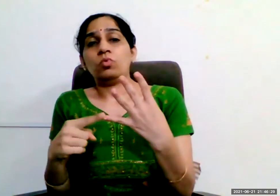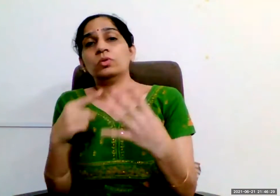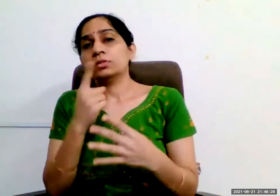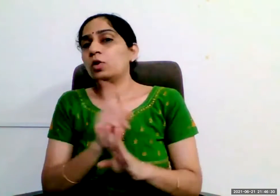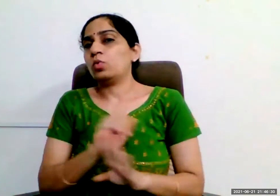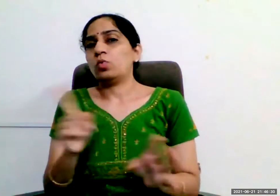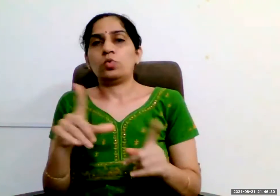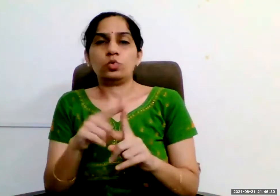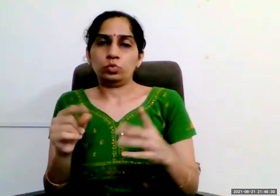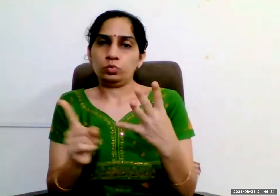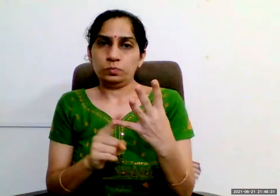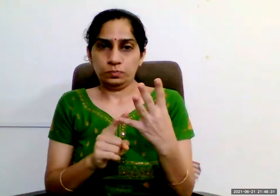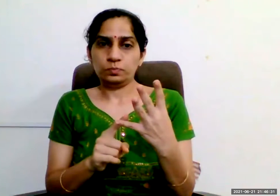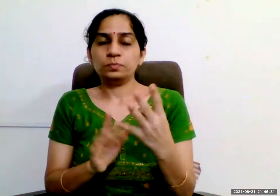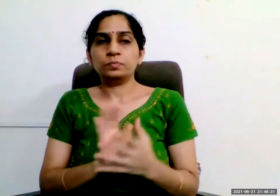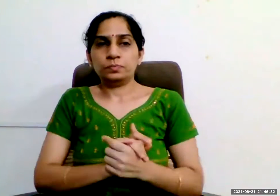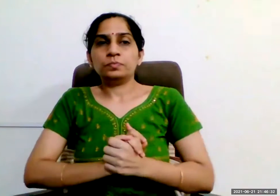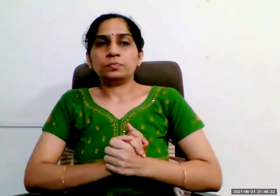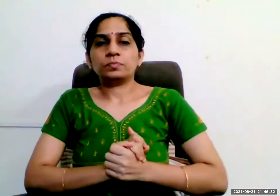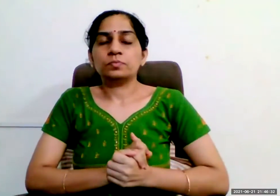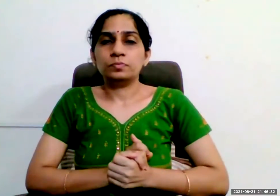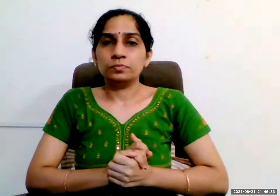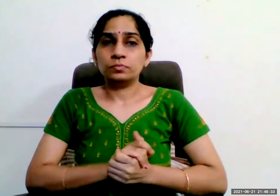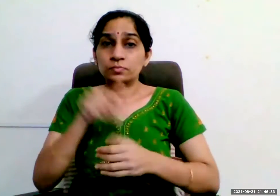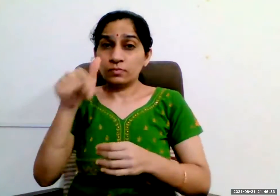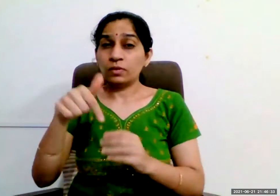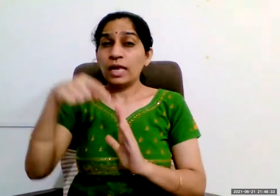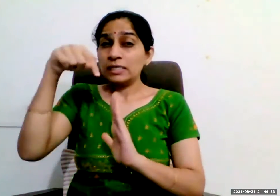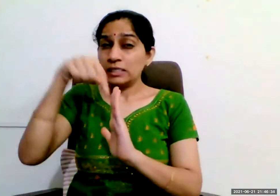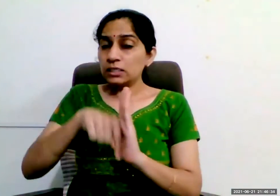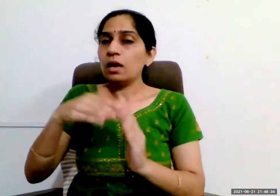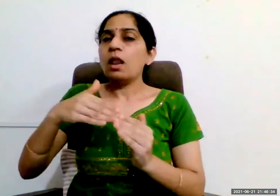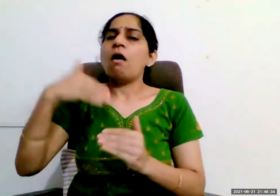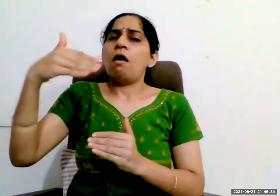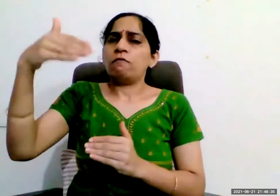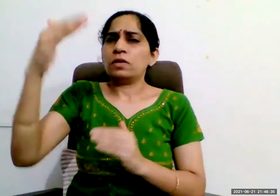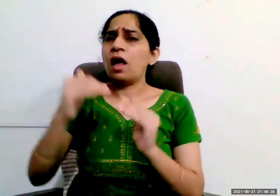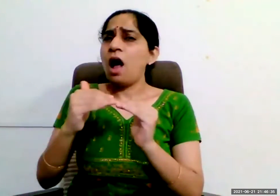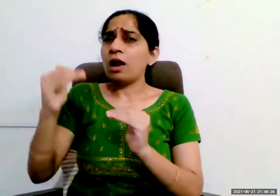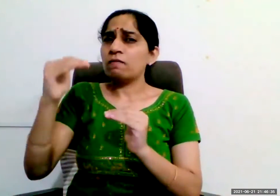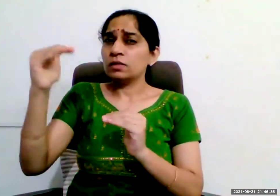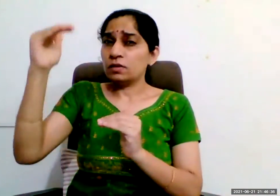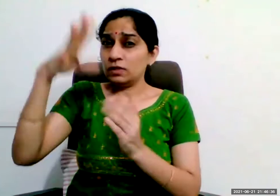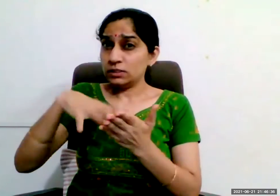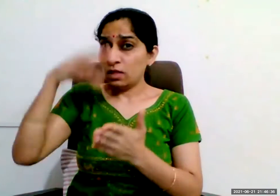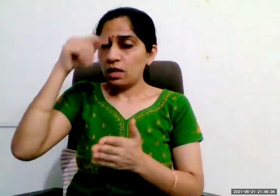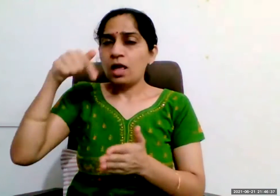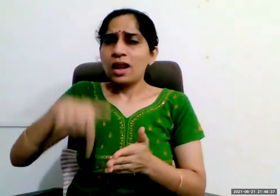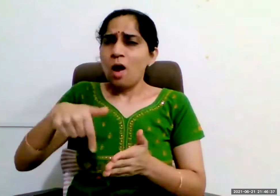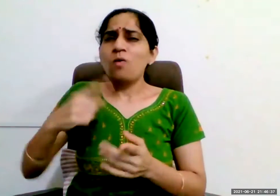So we can go into more details when we advance into future classes. So this is basically the basics that what I have given,